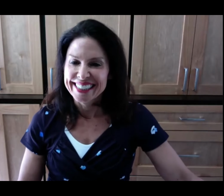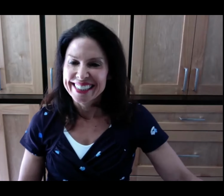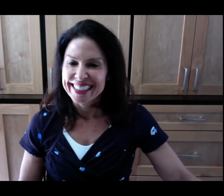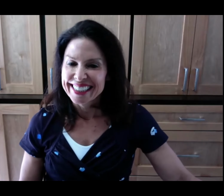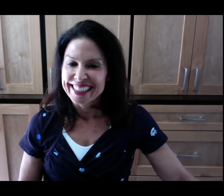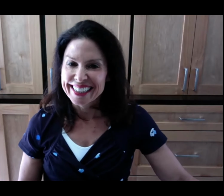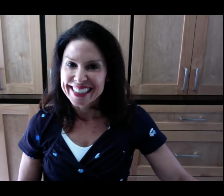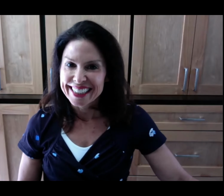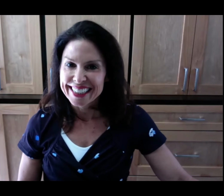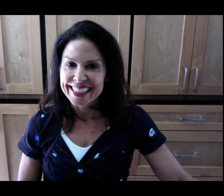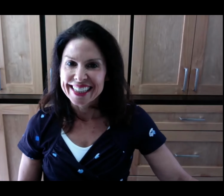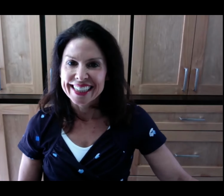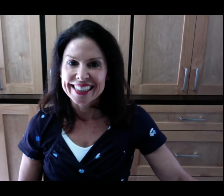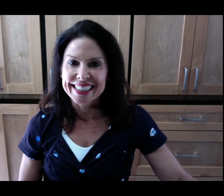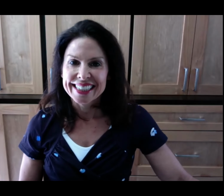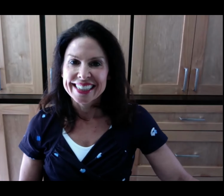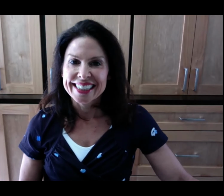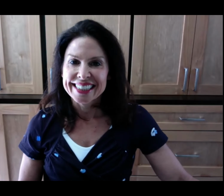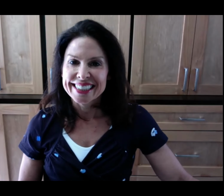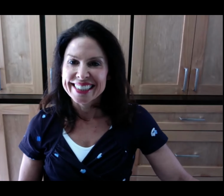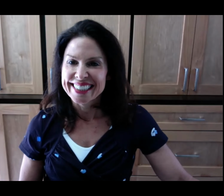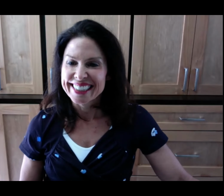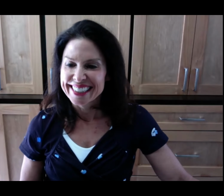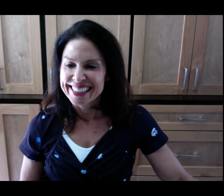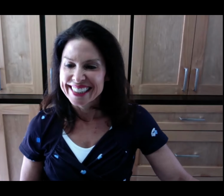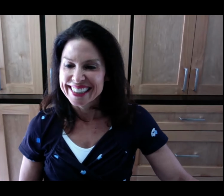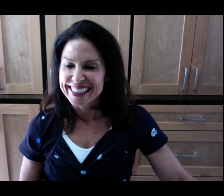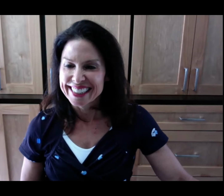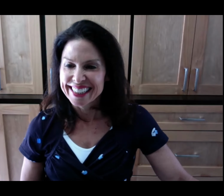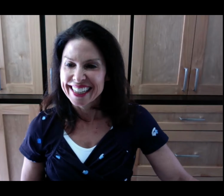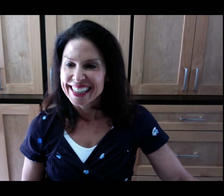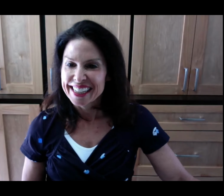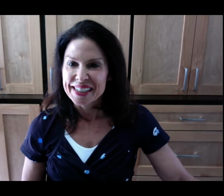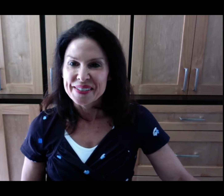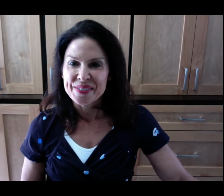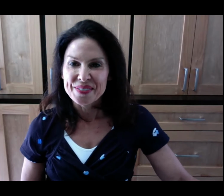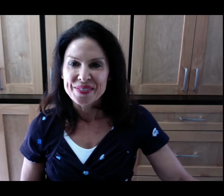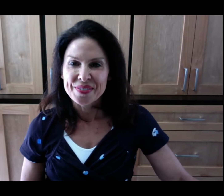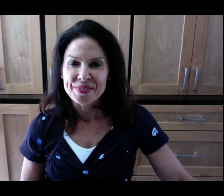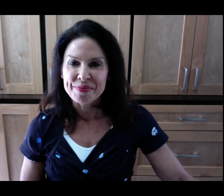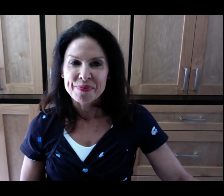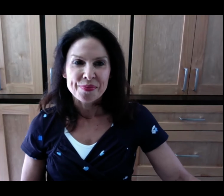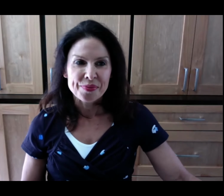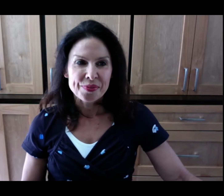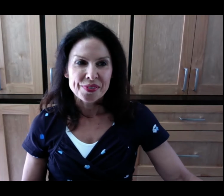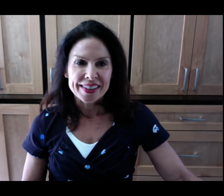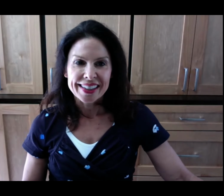It incorporates all kinds of different fields. And I really like having the honors students take an